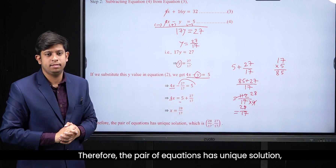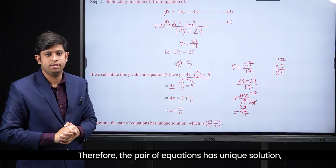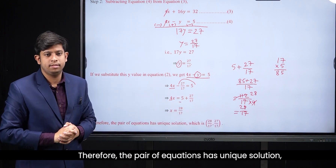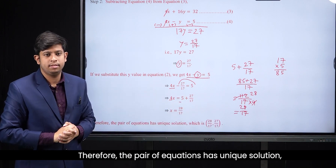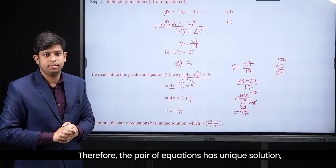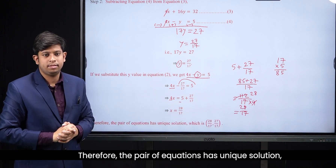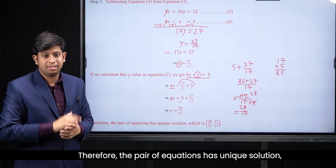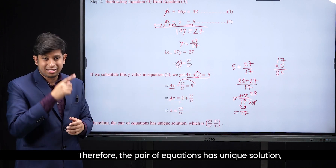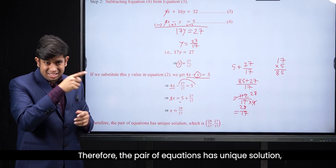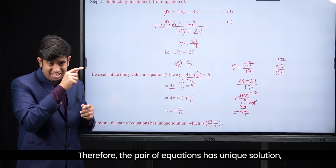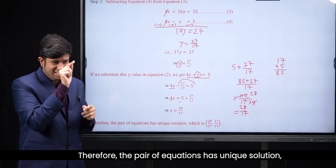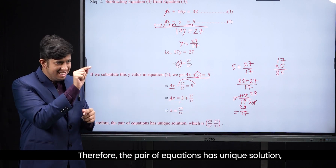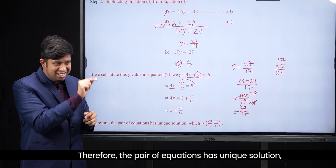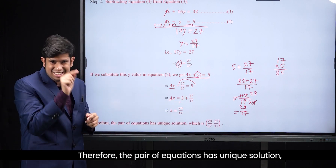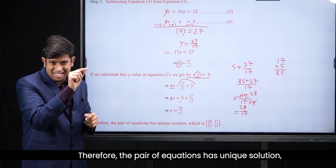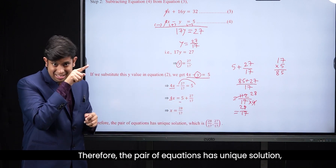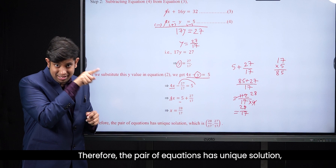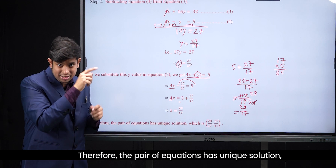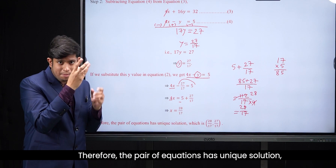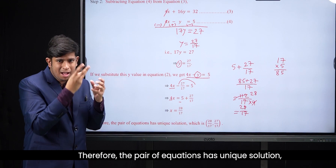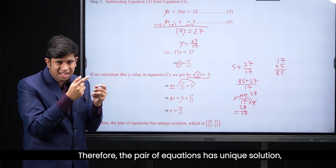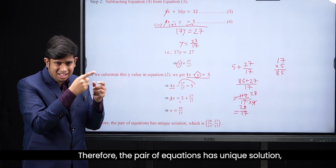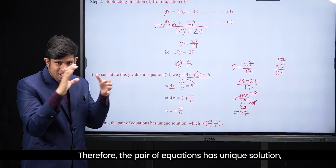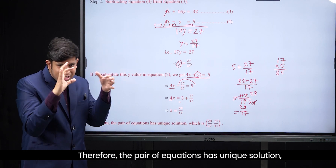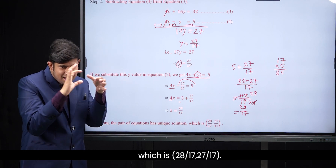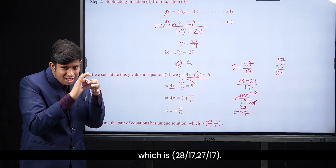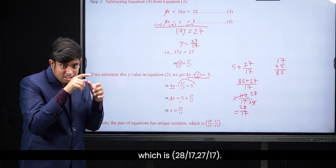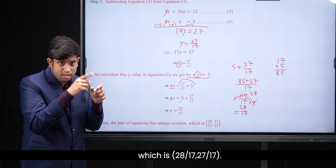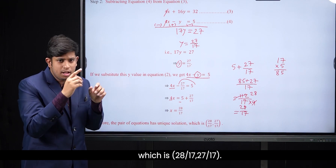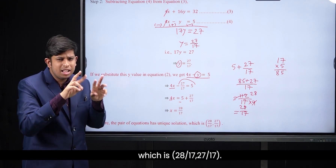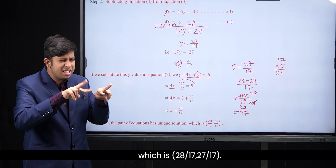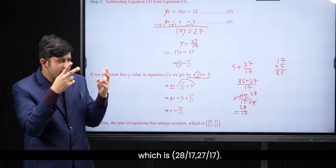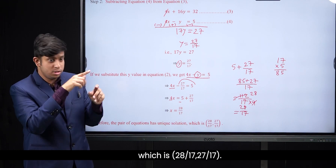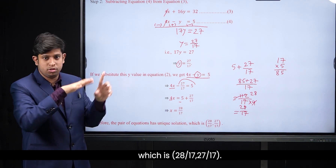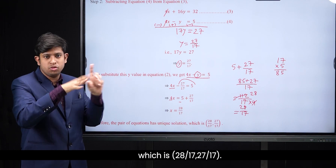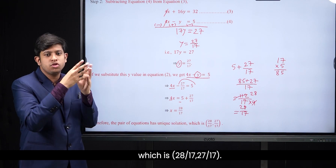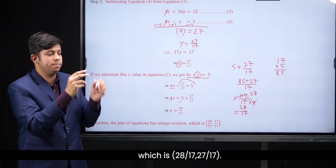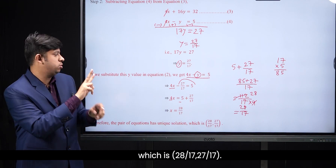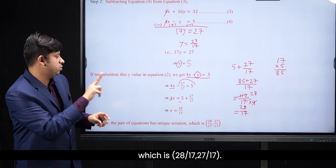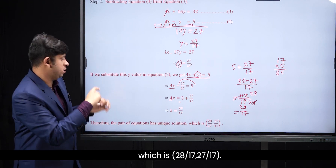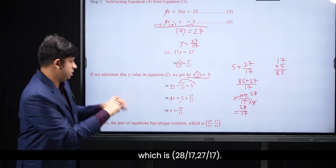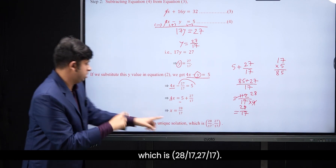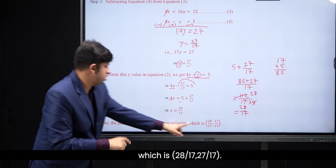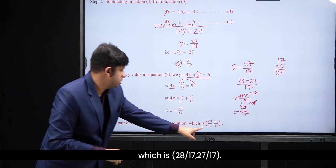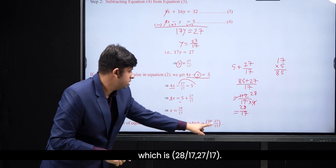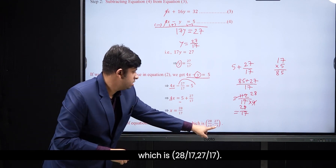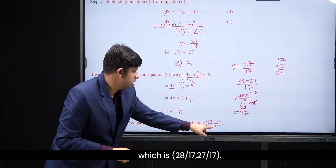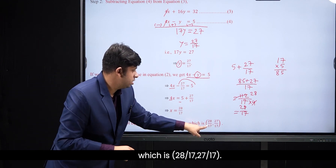Therefore, the pair of equations has unique solutions, which is 28 by 17, 27 by